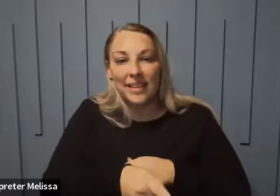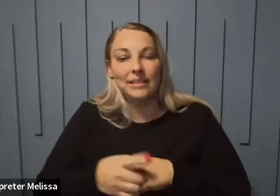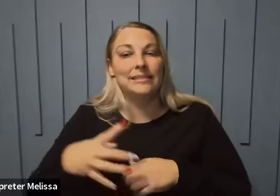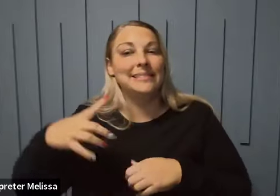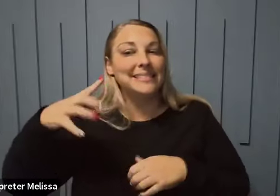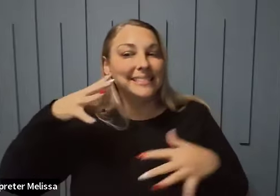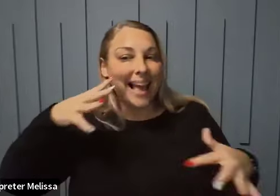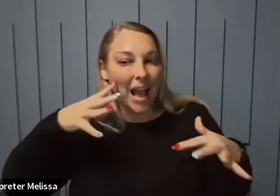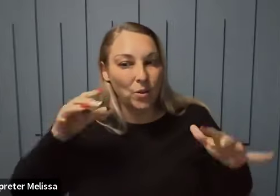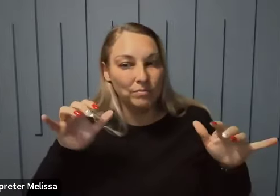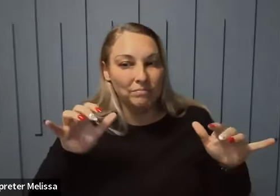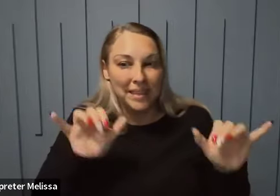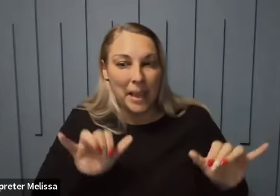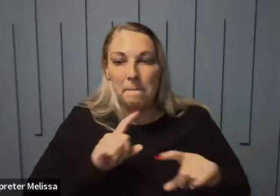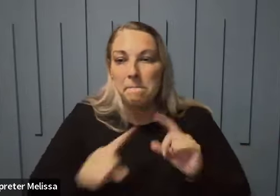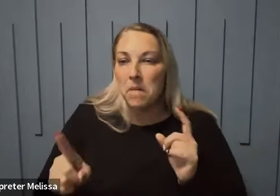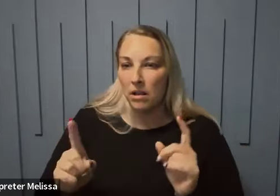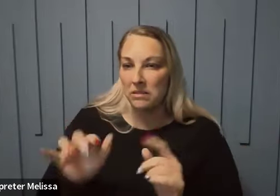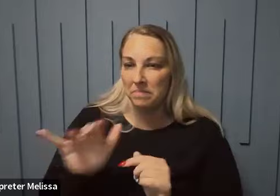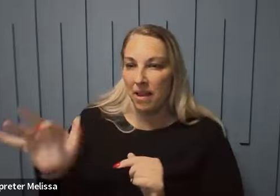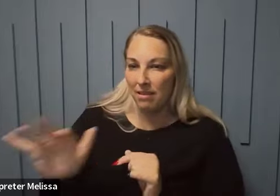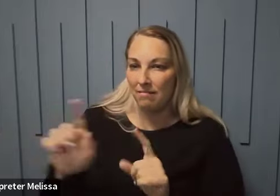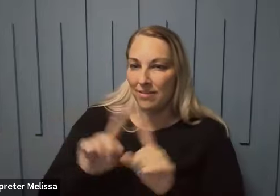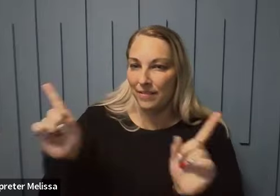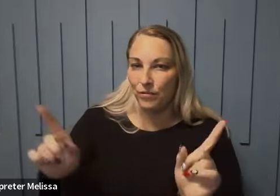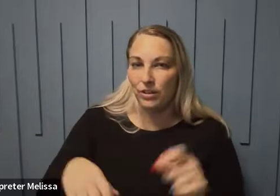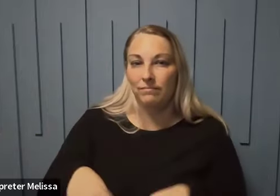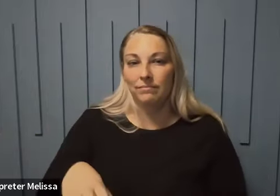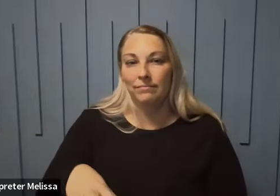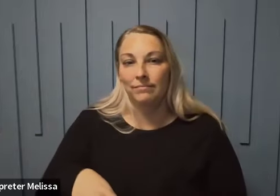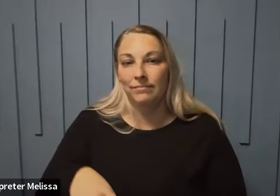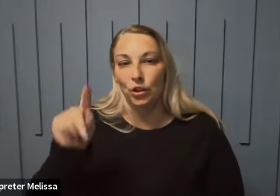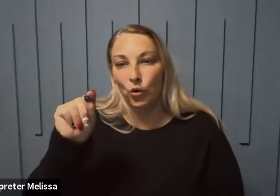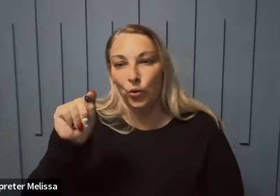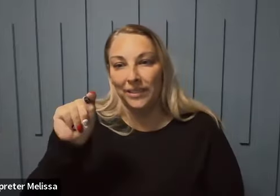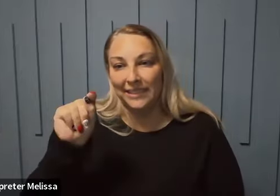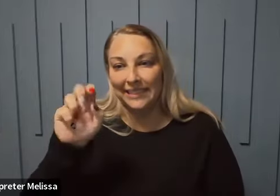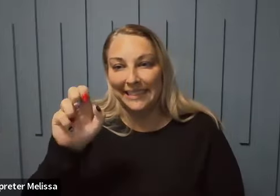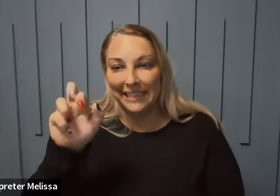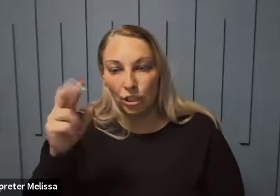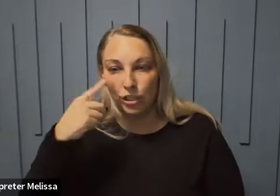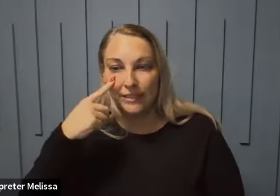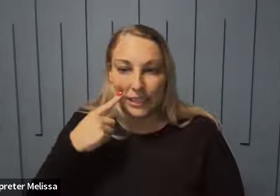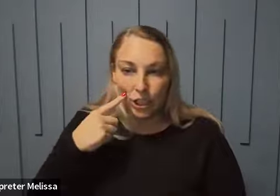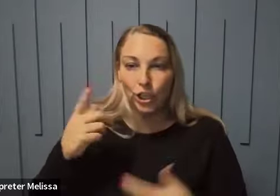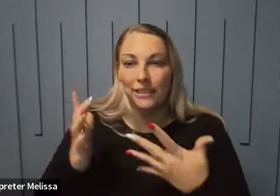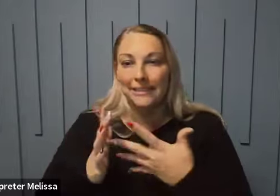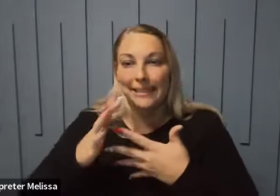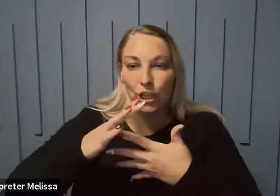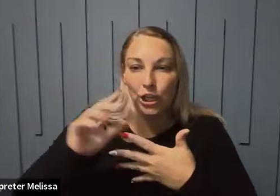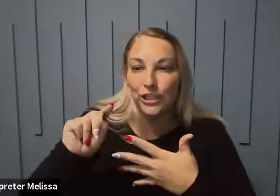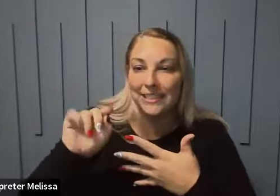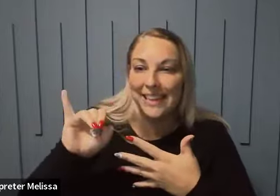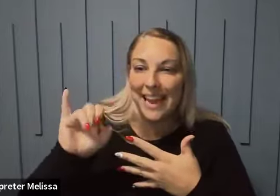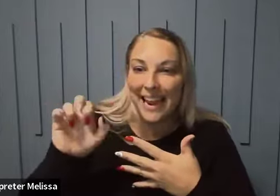differently. So tear, and beer. They all sound the same, but it's an EA or an IE or